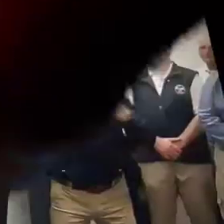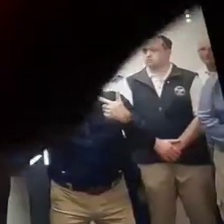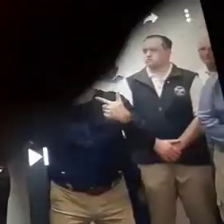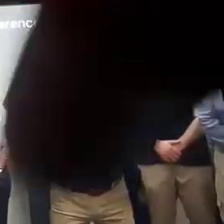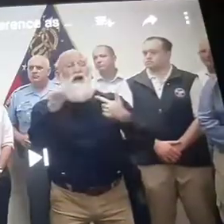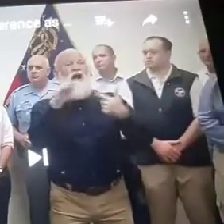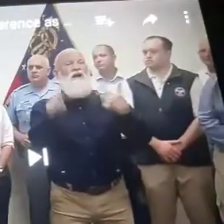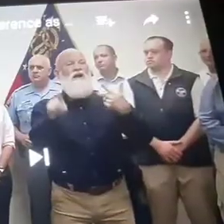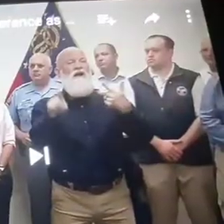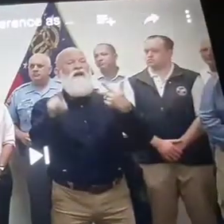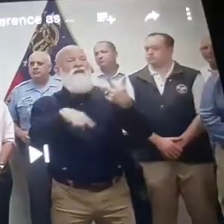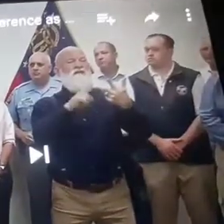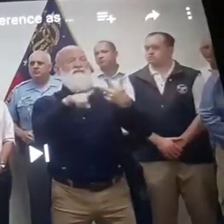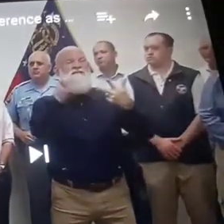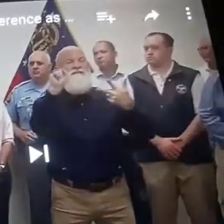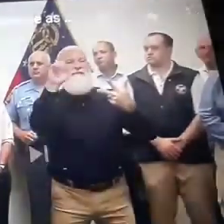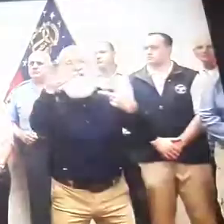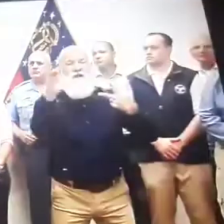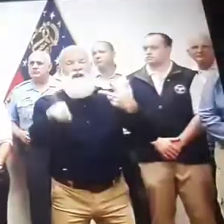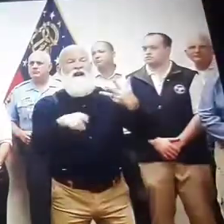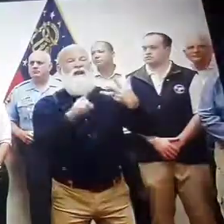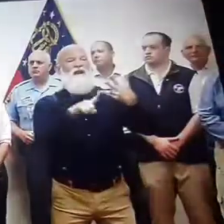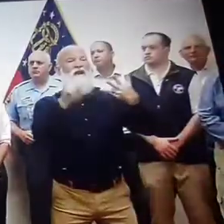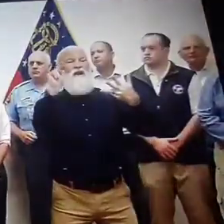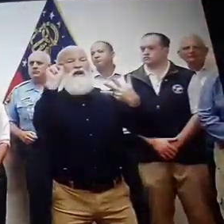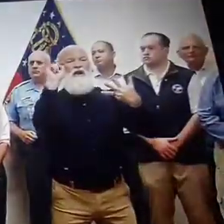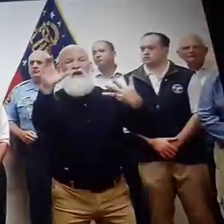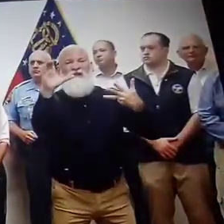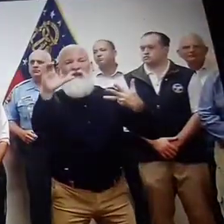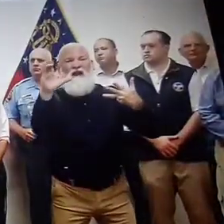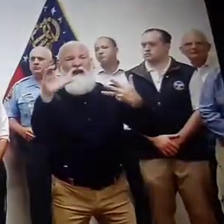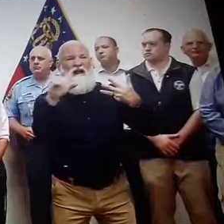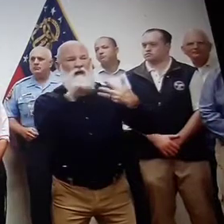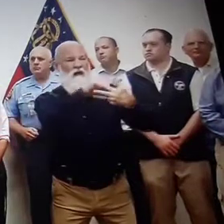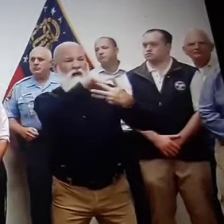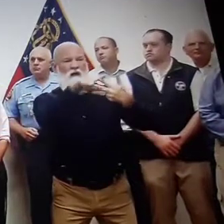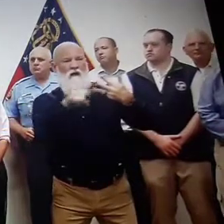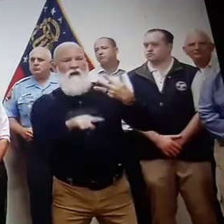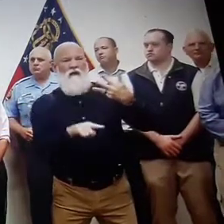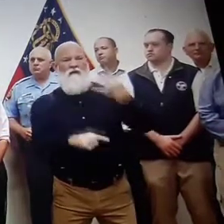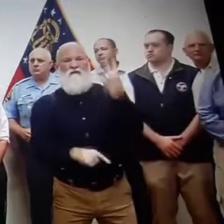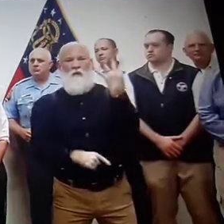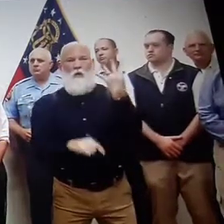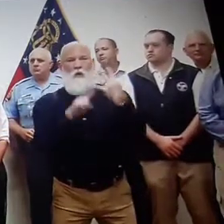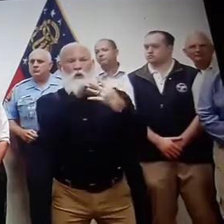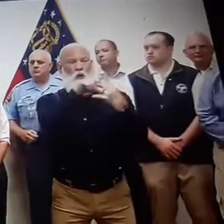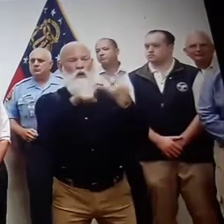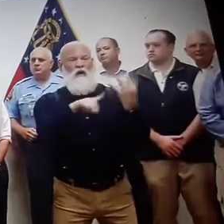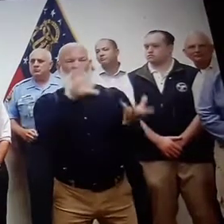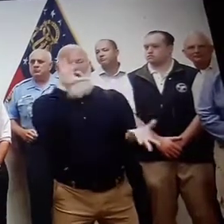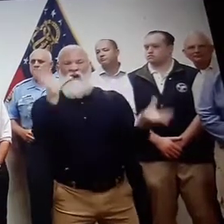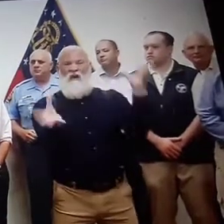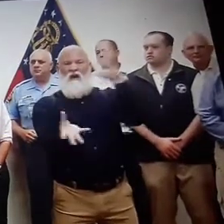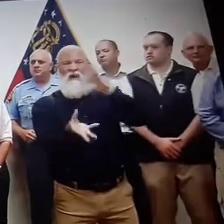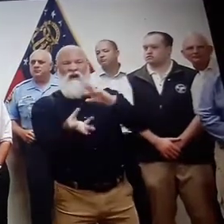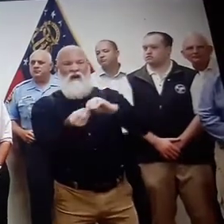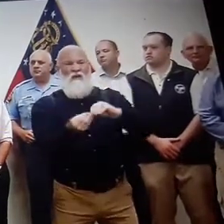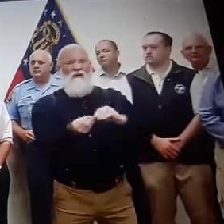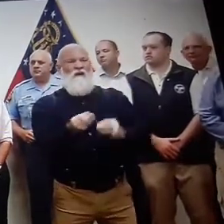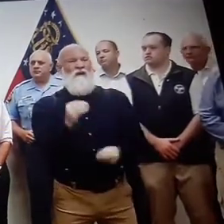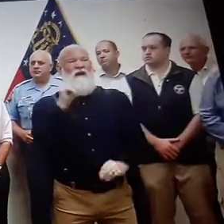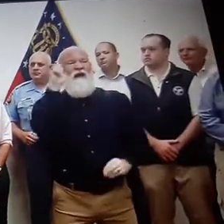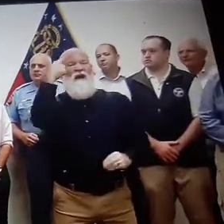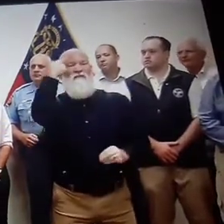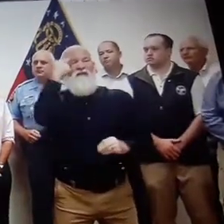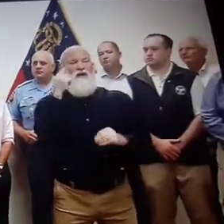again. Into Virginia is a whole of government response. That part's weird too. Storms like this are